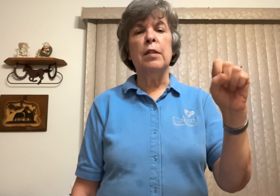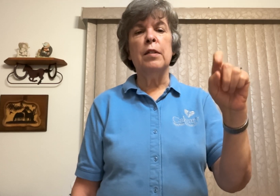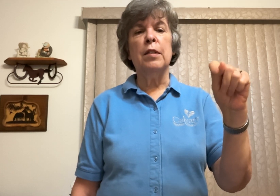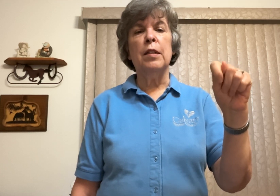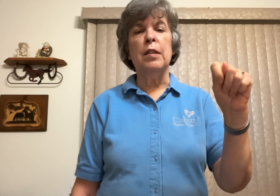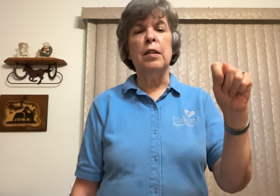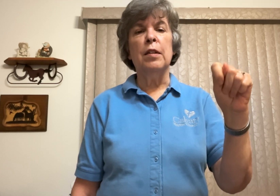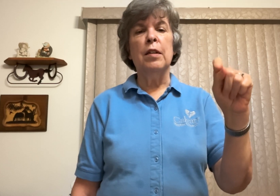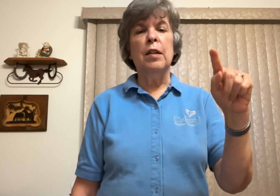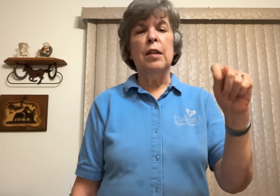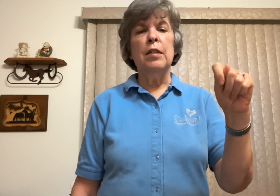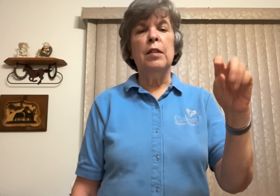T-O-A-S-T.